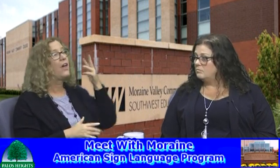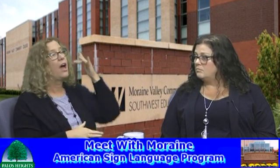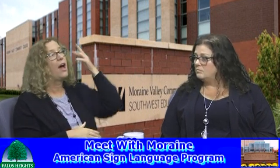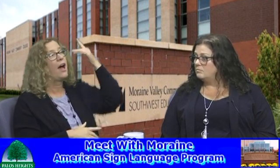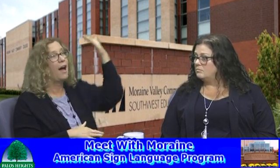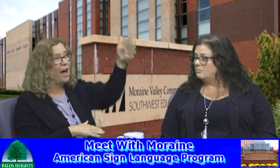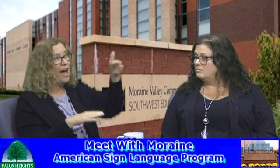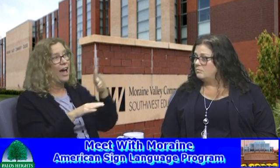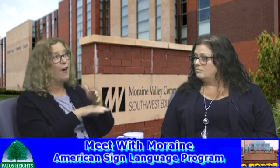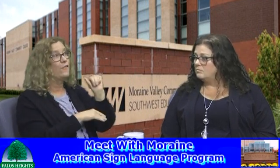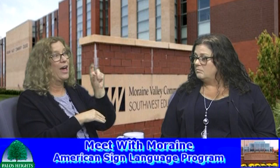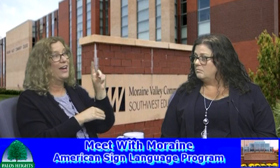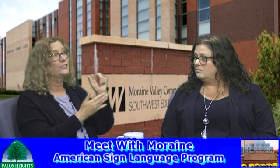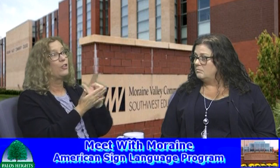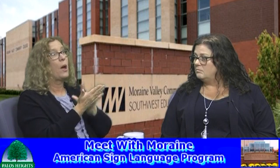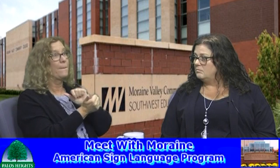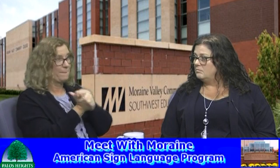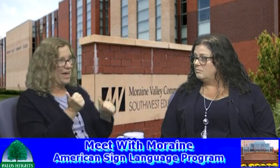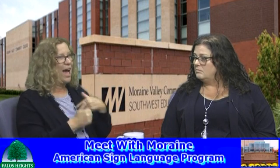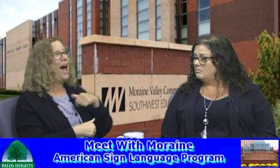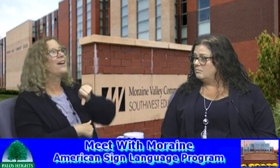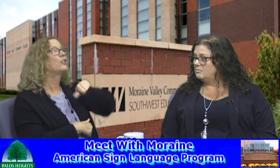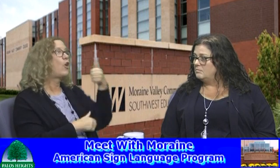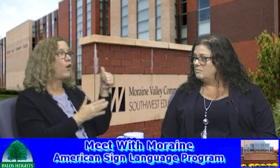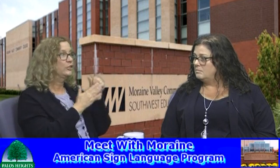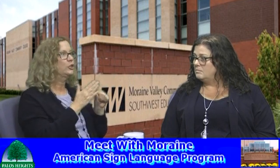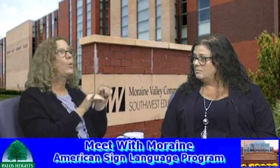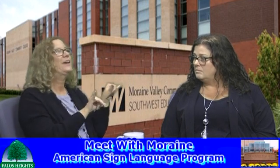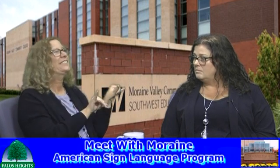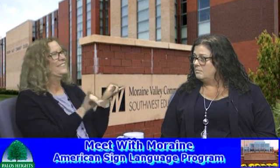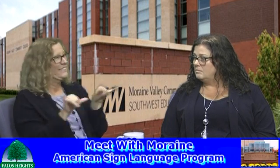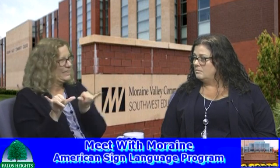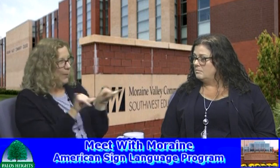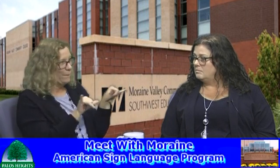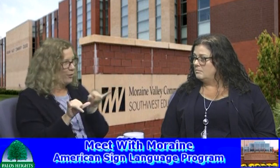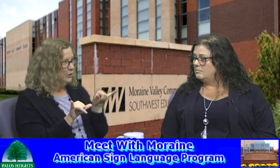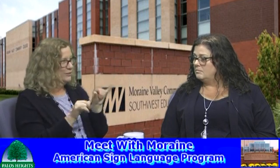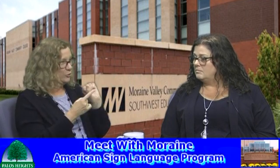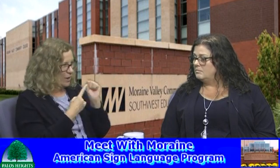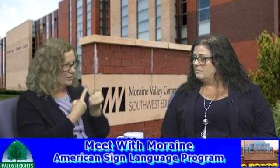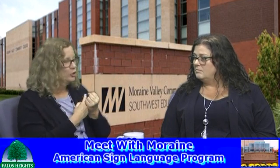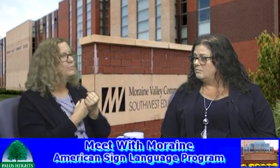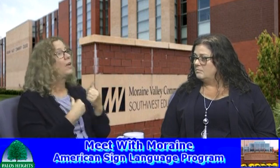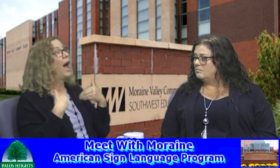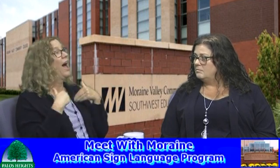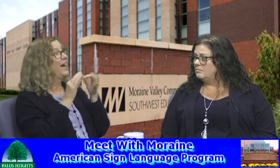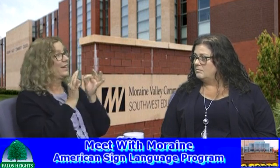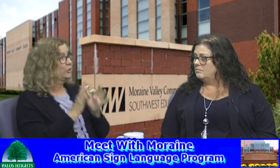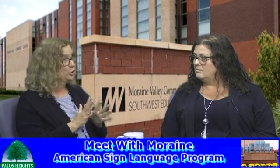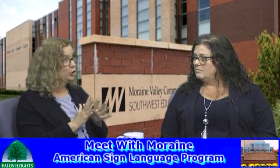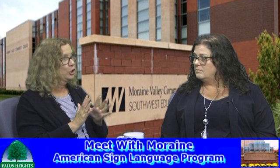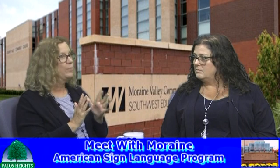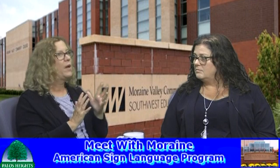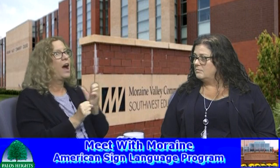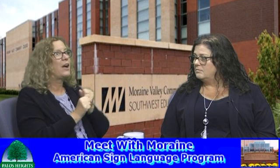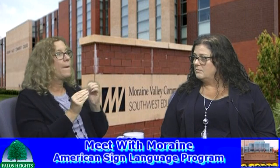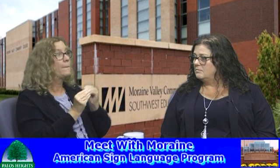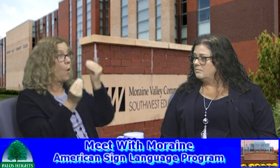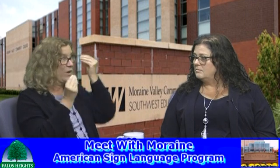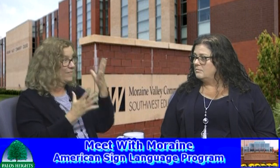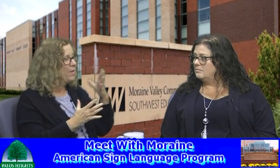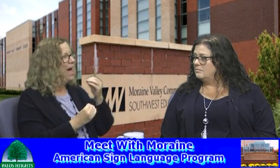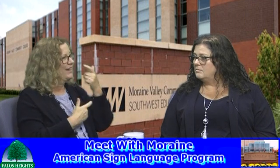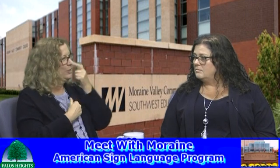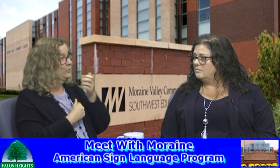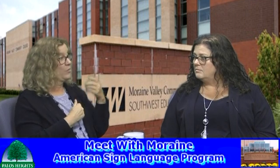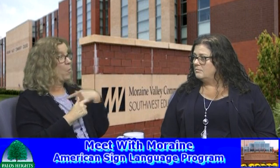was awful. And obviously, after the ADA law was passed, I had surgery again. It was a similar situation, but I